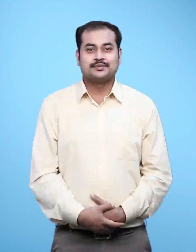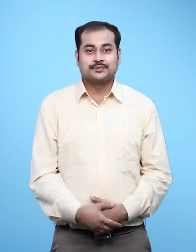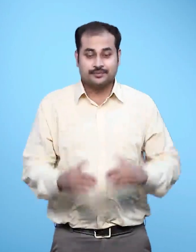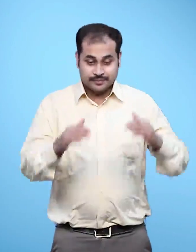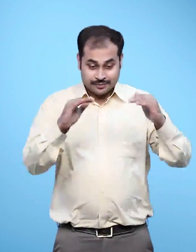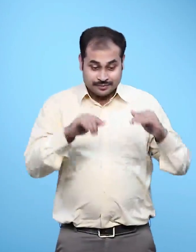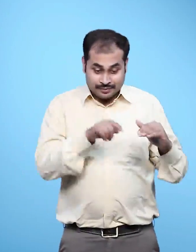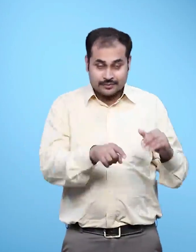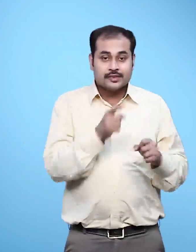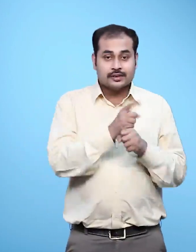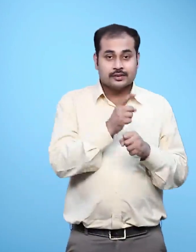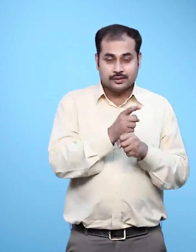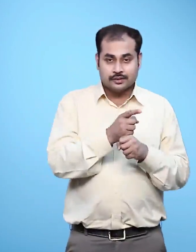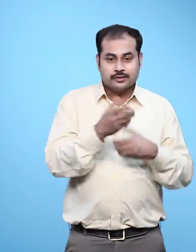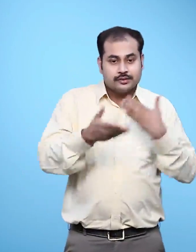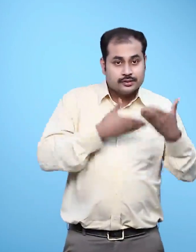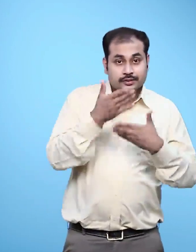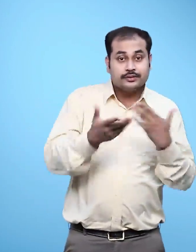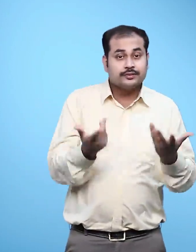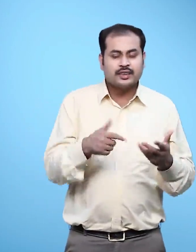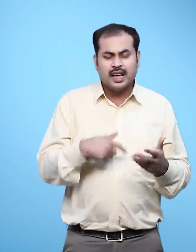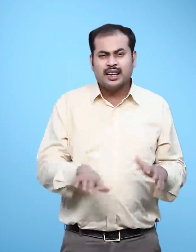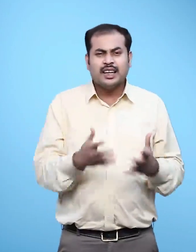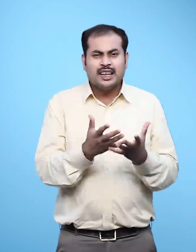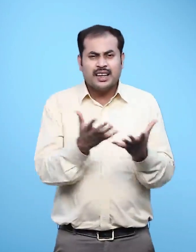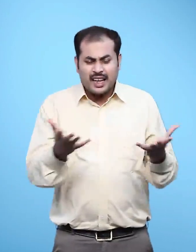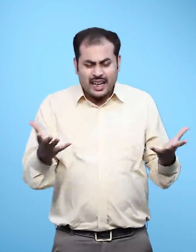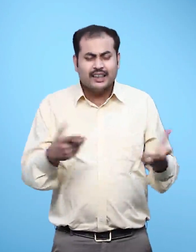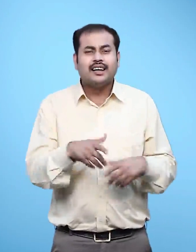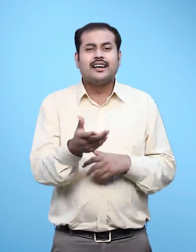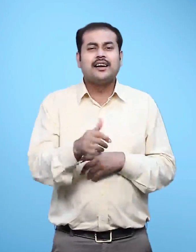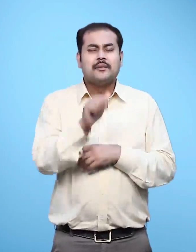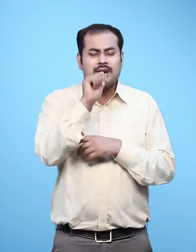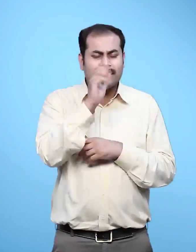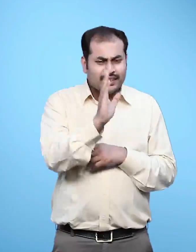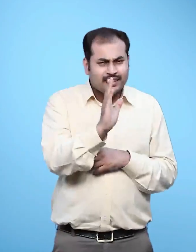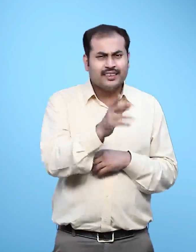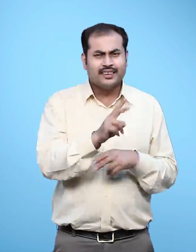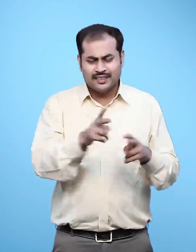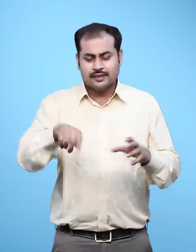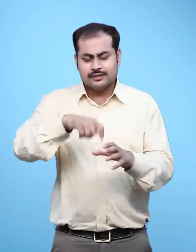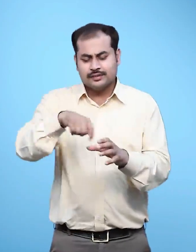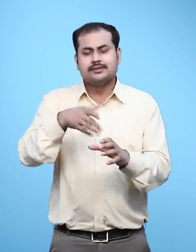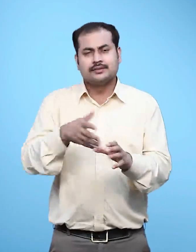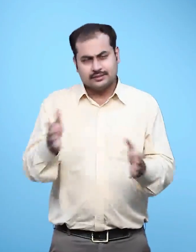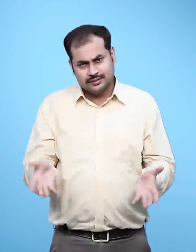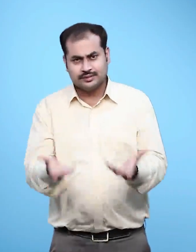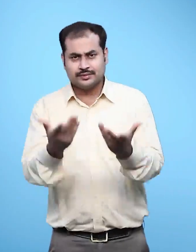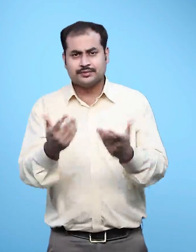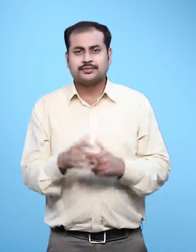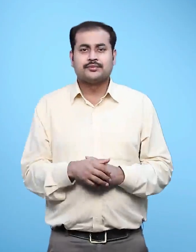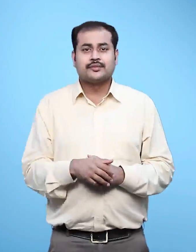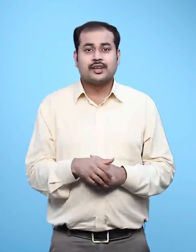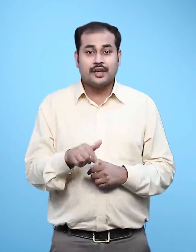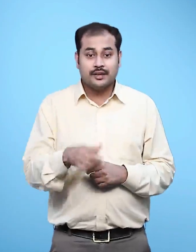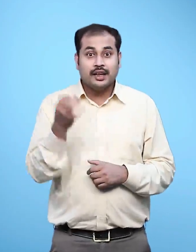Footnote To make a drink, locally available material can be used or the name of the drink can also be substituted.